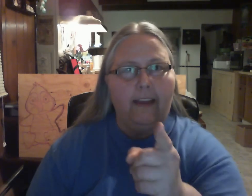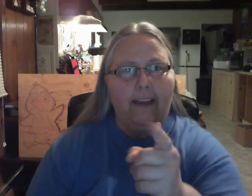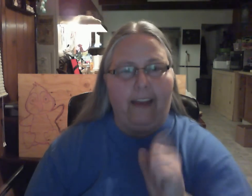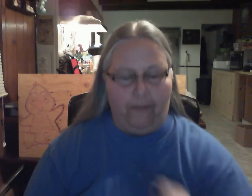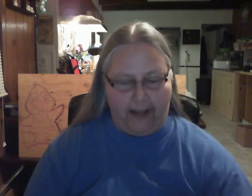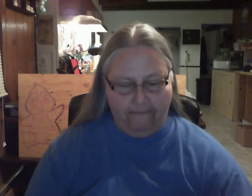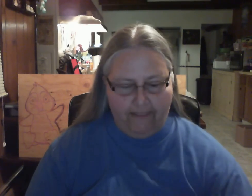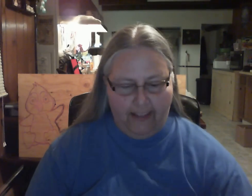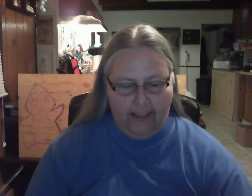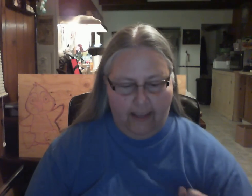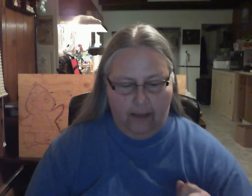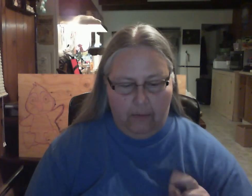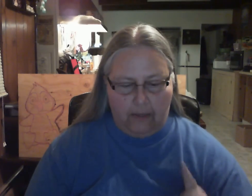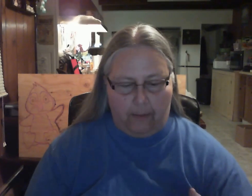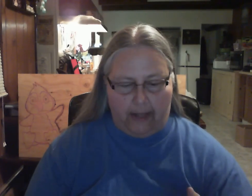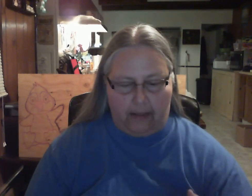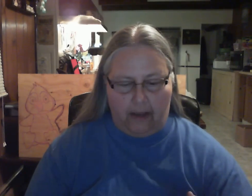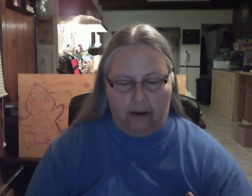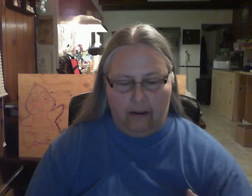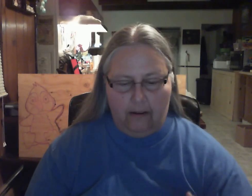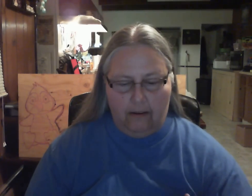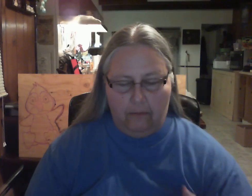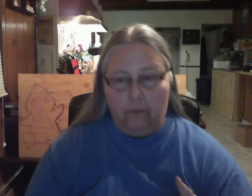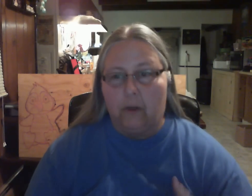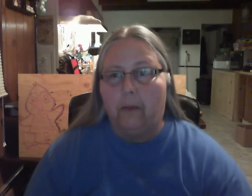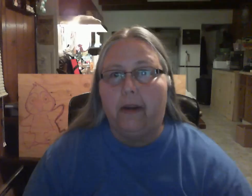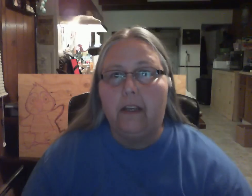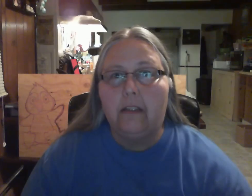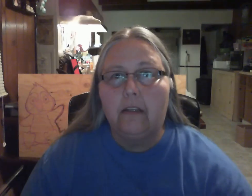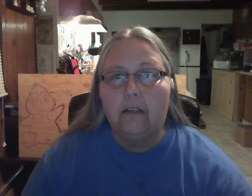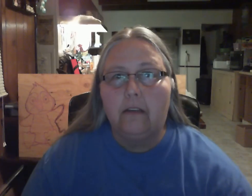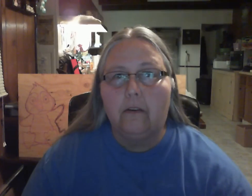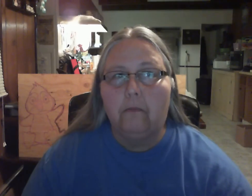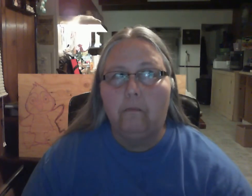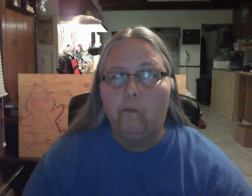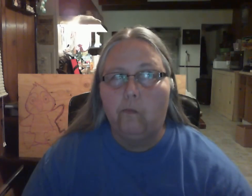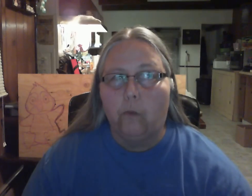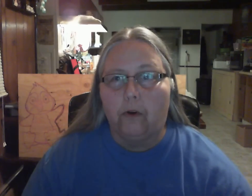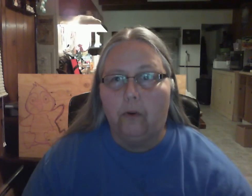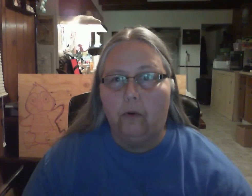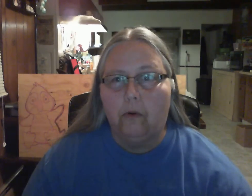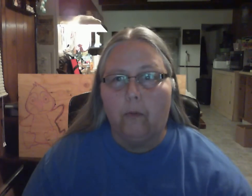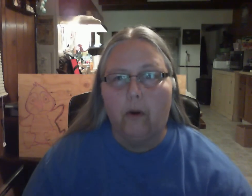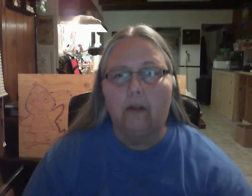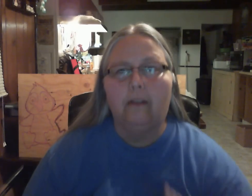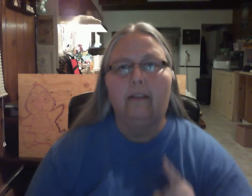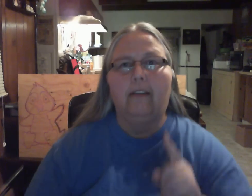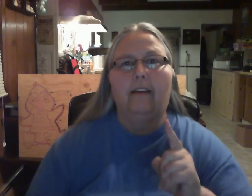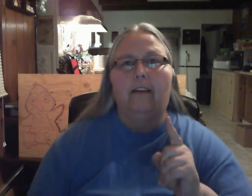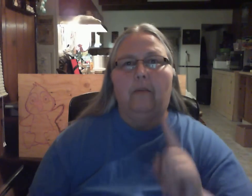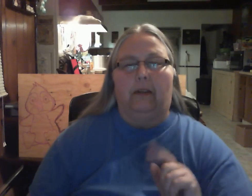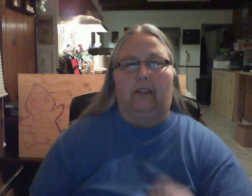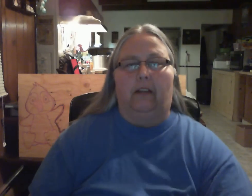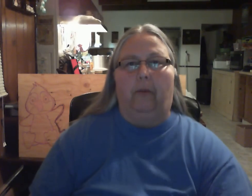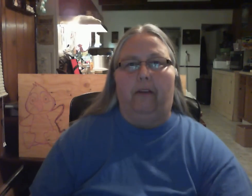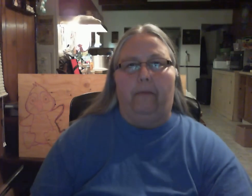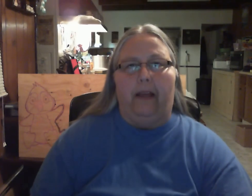hey everybody somebody out there or some buddies one or two or more must have said a prayer for me